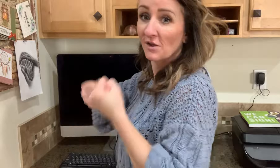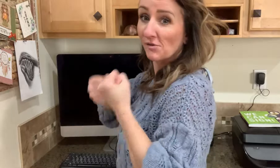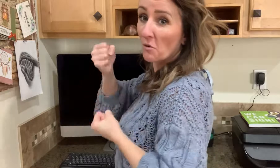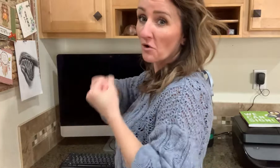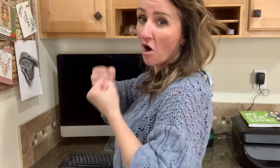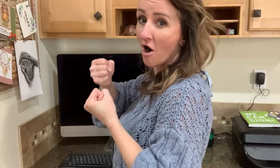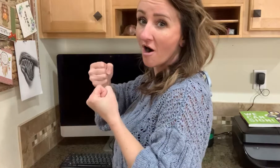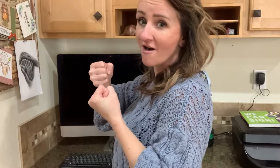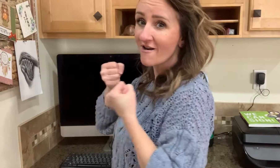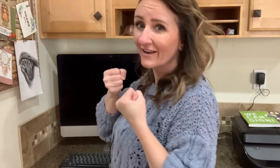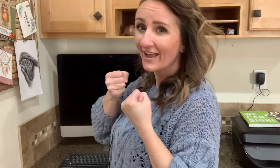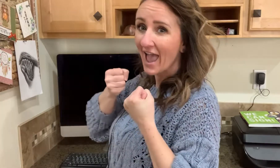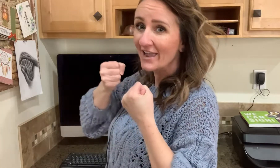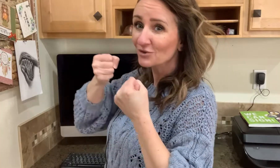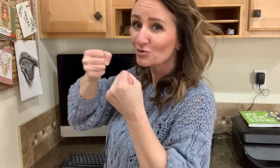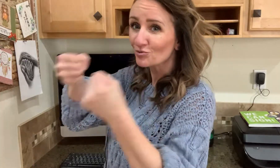So car and drive.